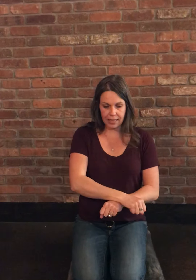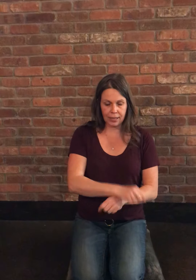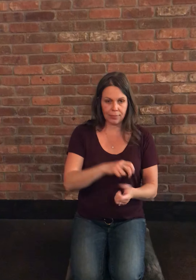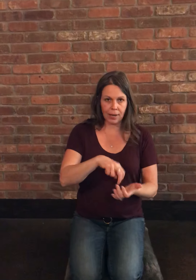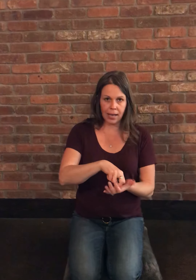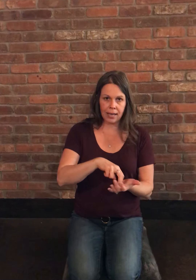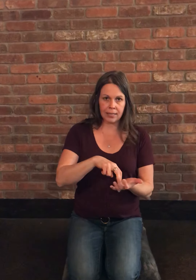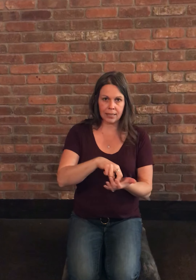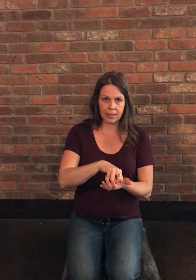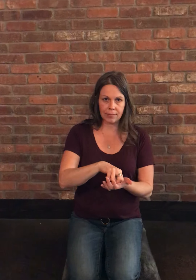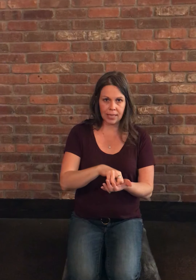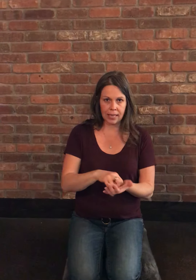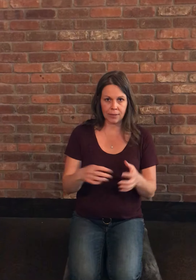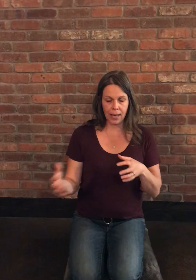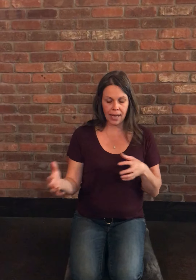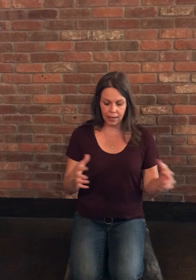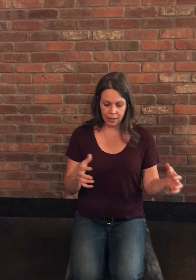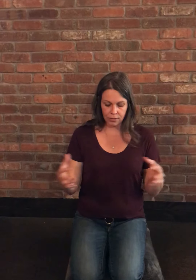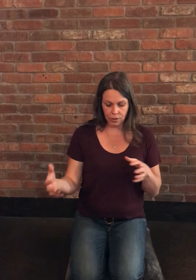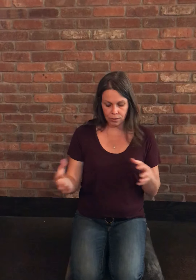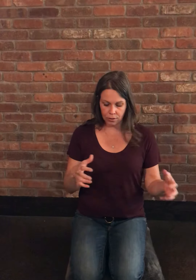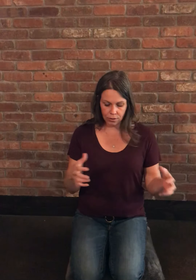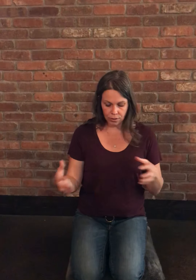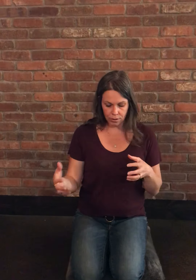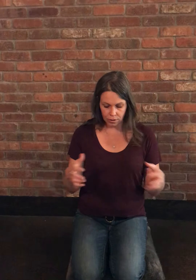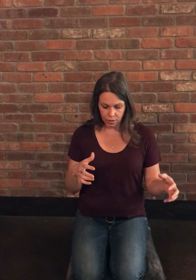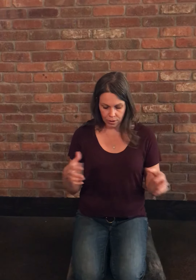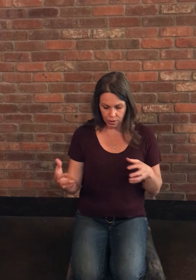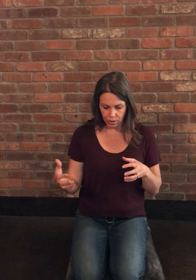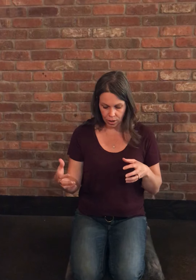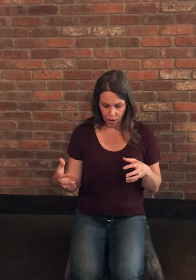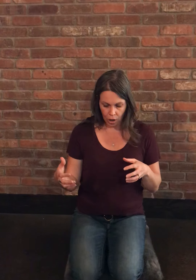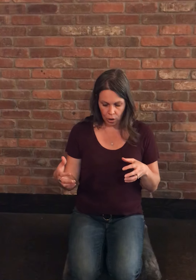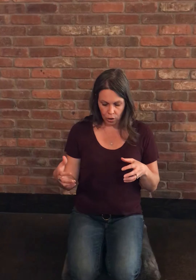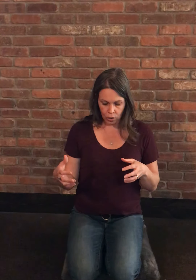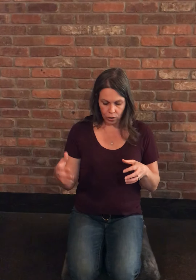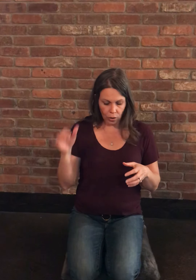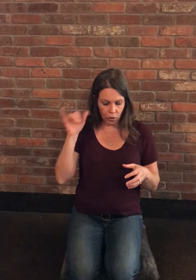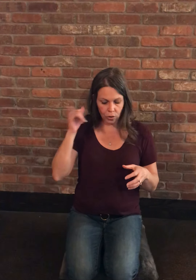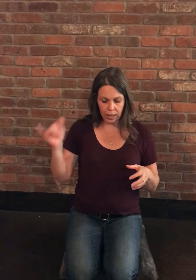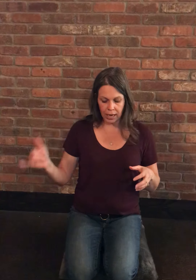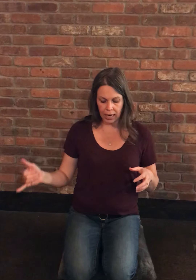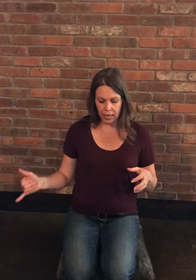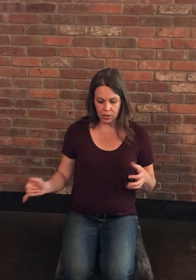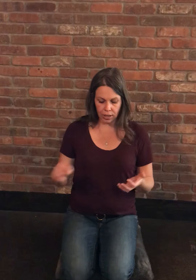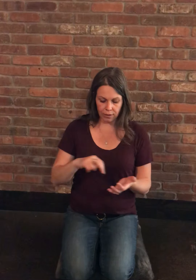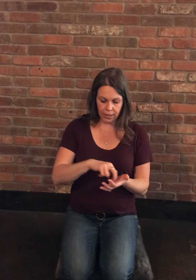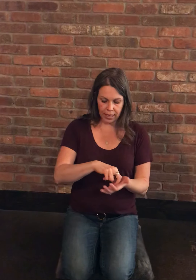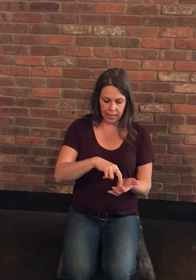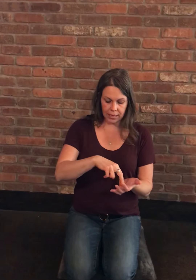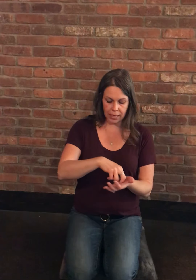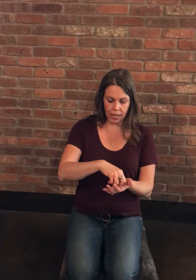the Muslims at the Battle of Tours. Golden age of